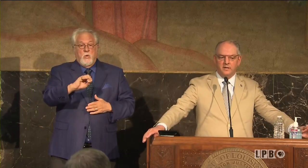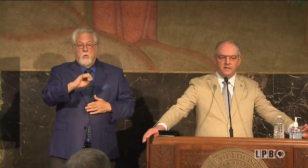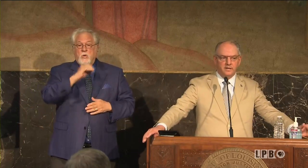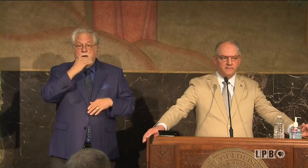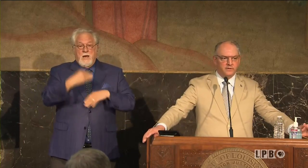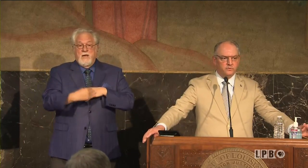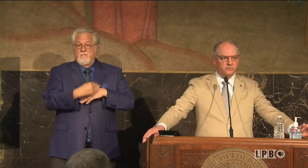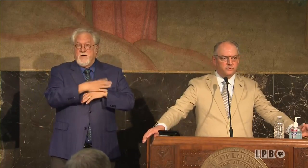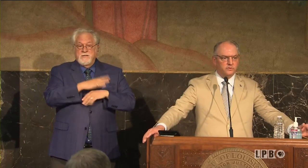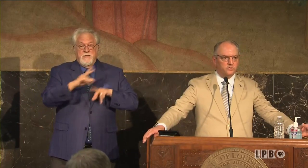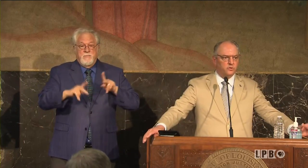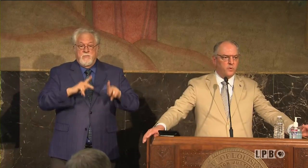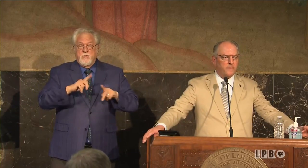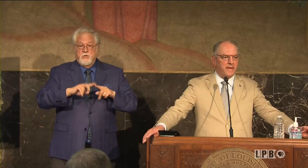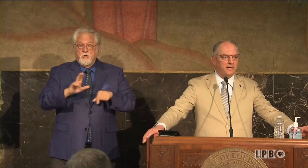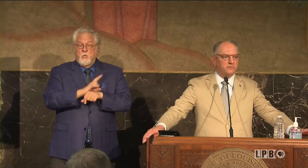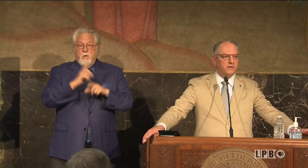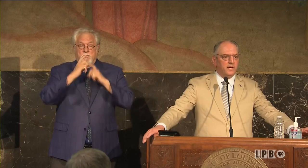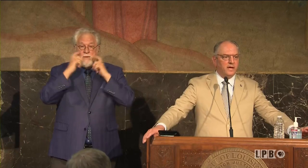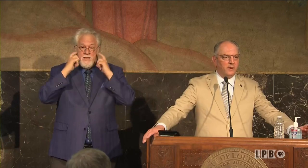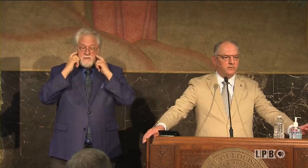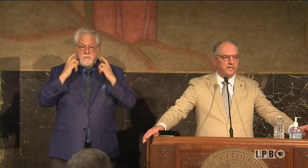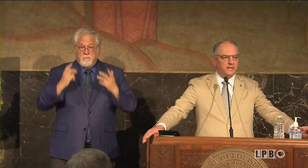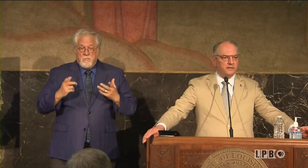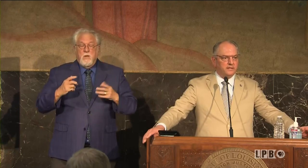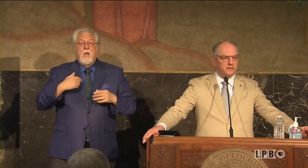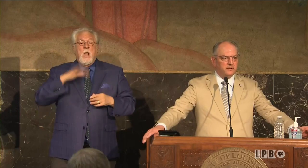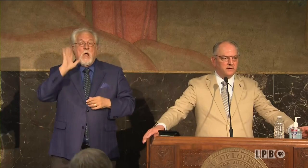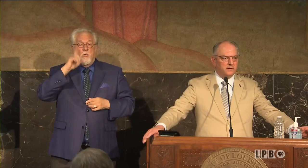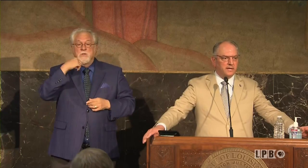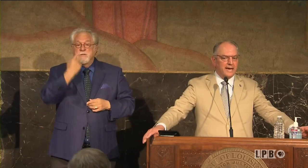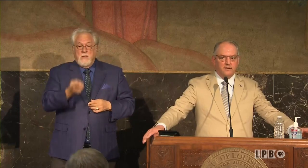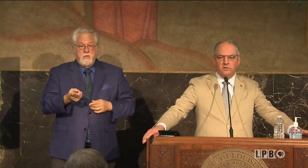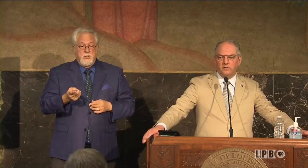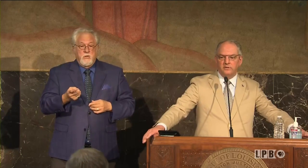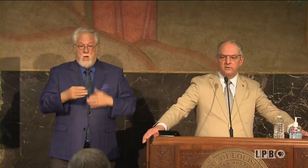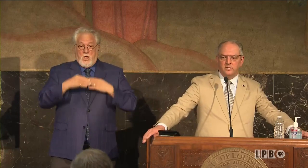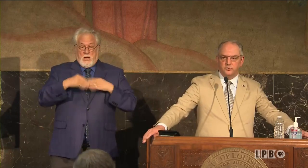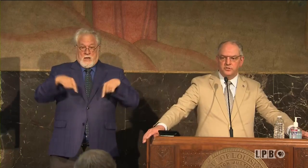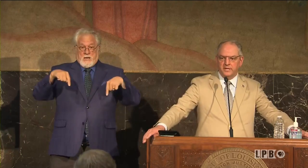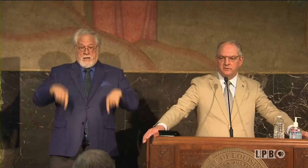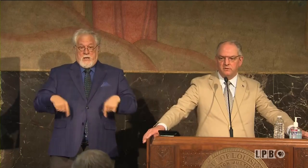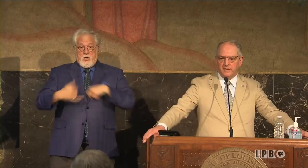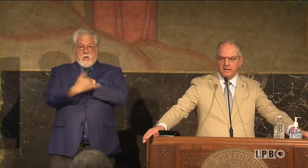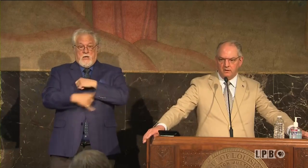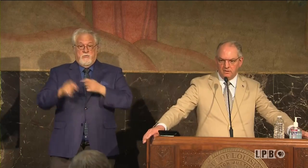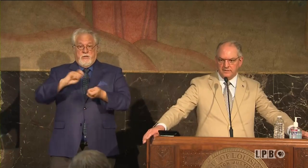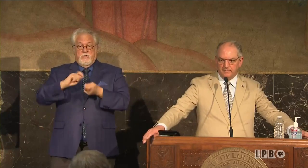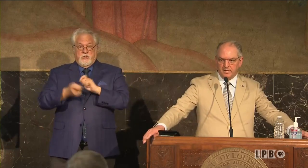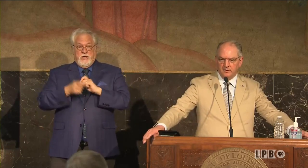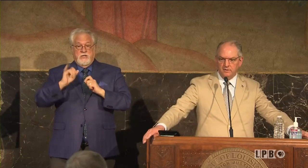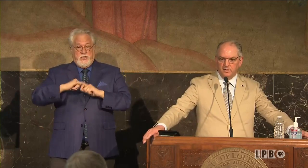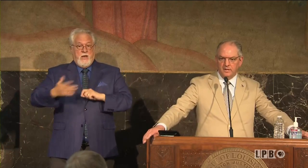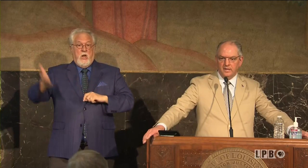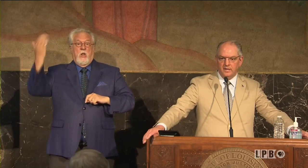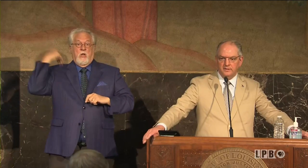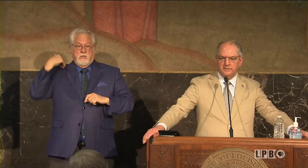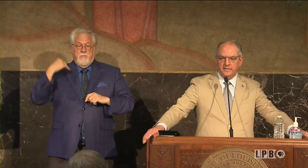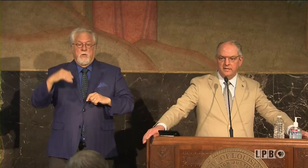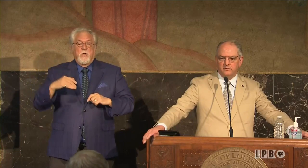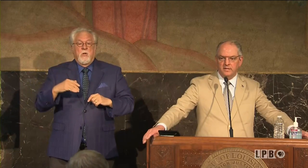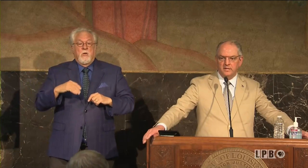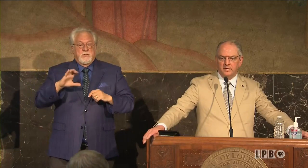advising individuals to wear masks. I will tell you that the guidance here in this country changed on that a long time ago.